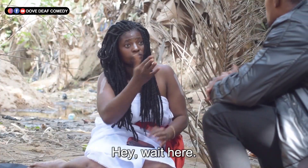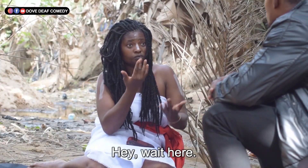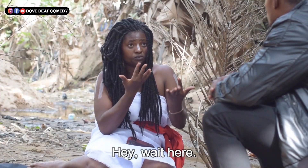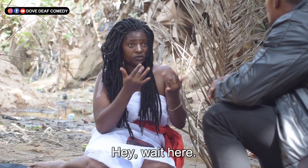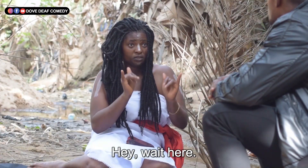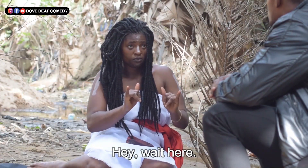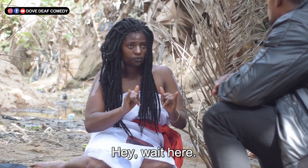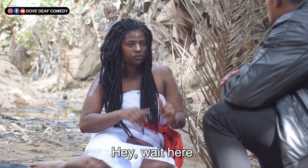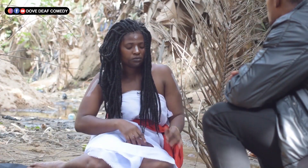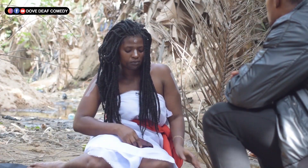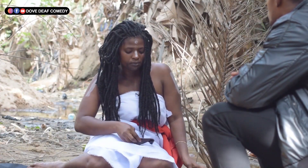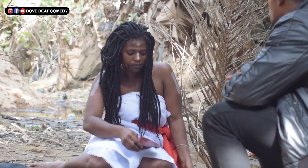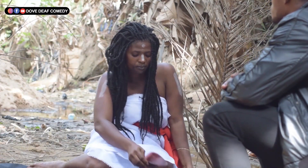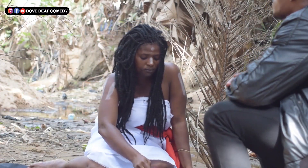Hey, wait here.